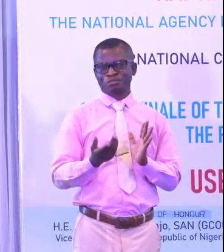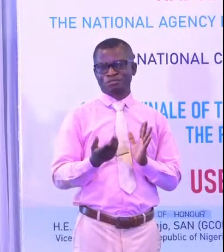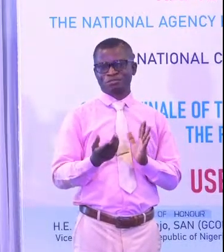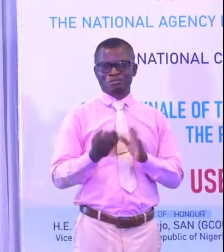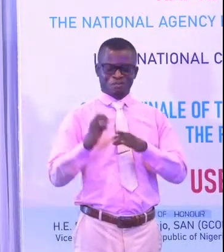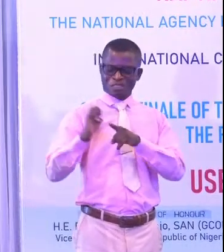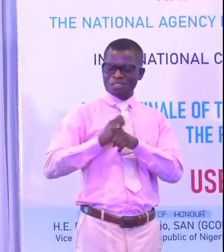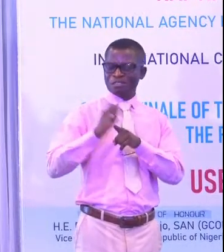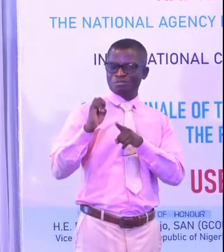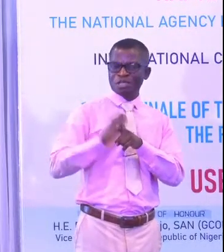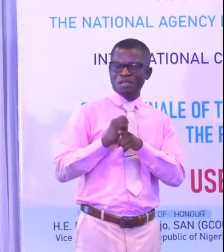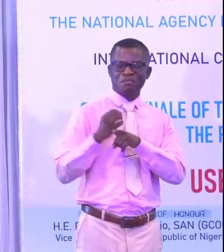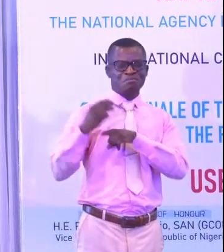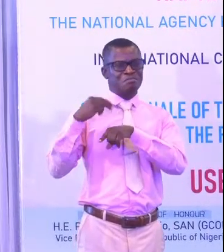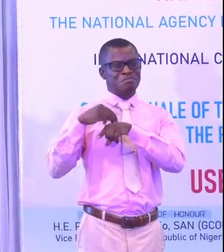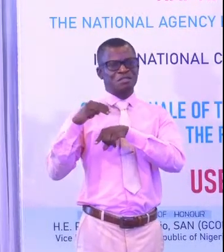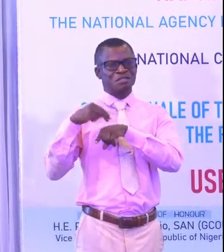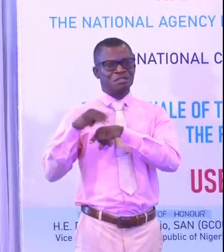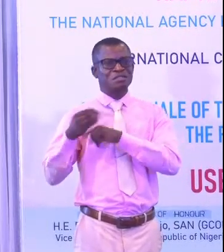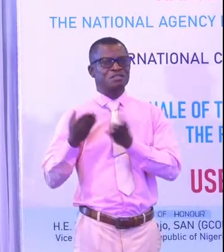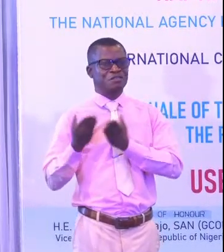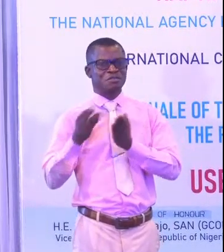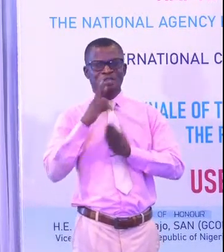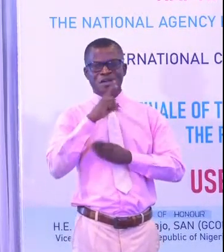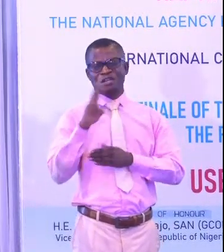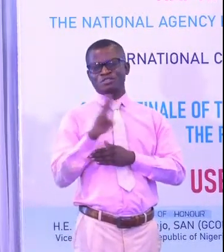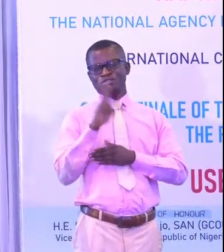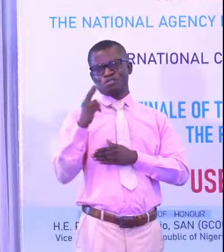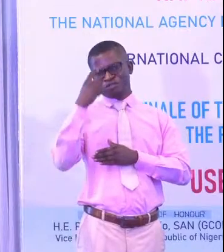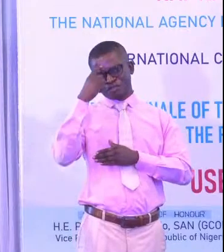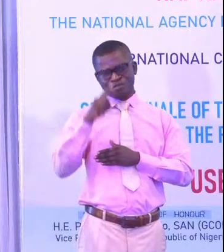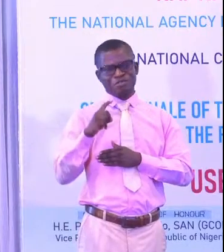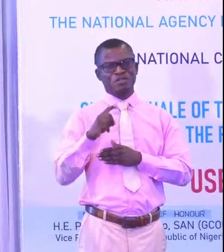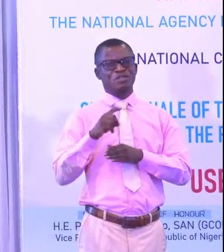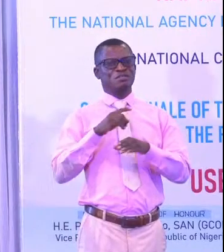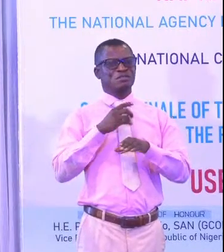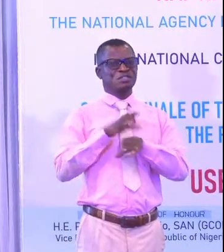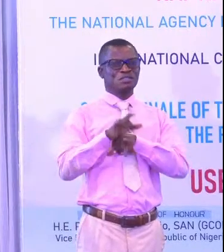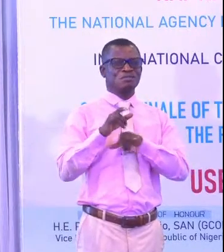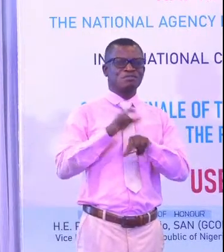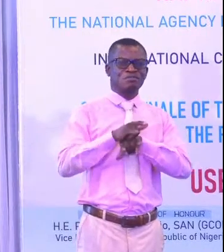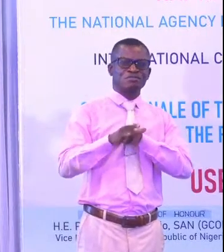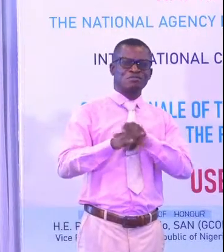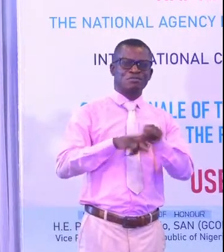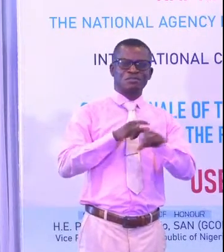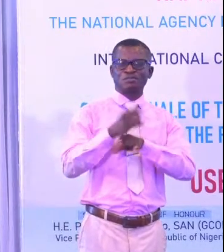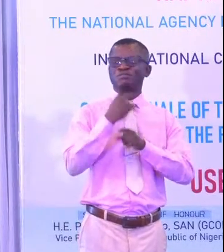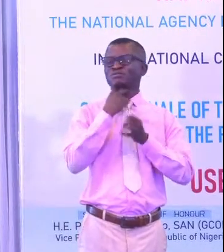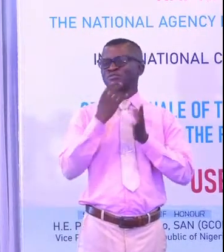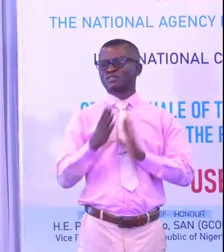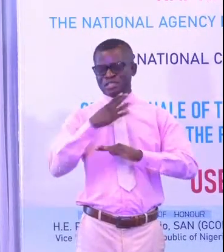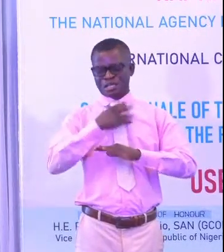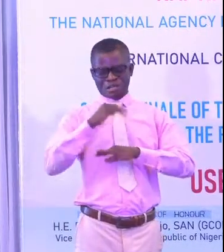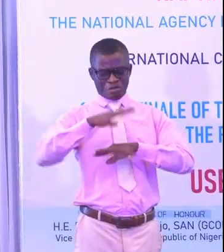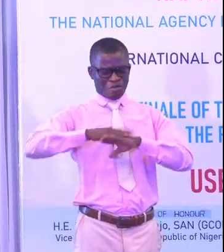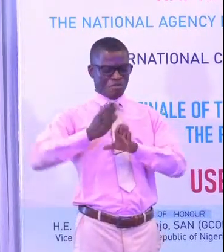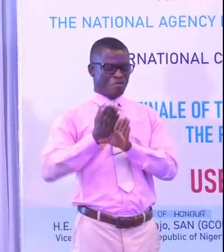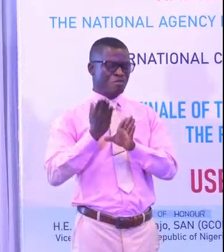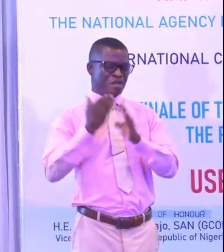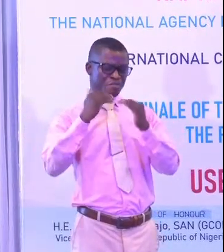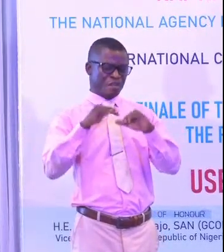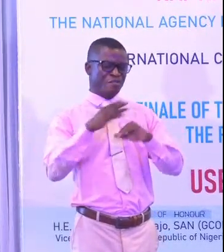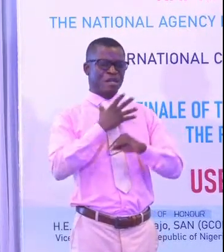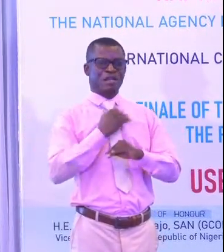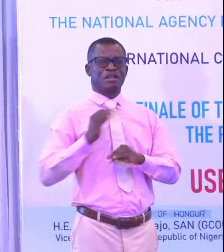Email and messaging services are used for the moral coercion of victims, and online platforms allow